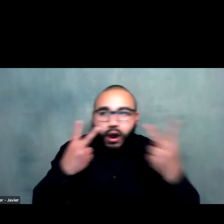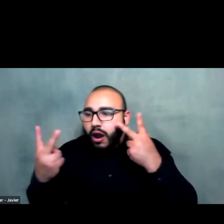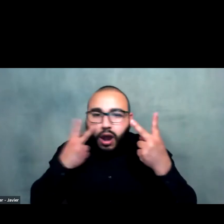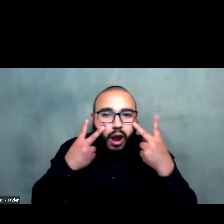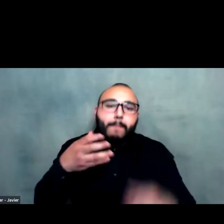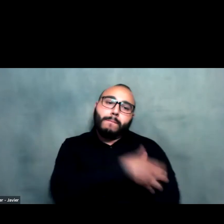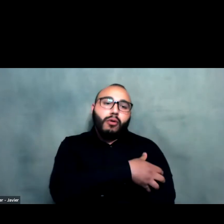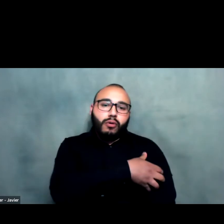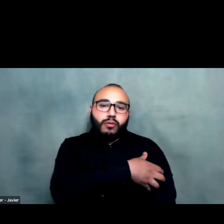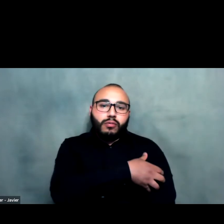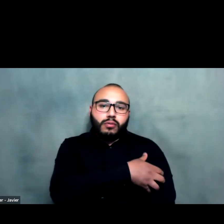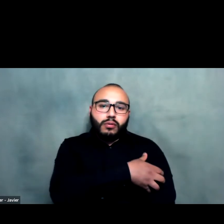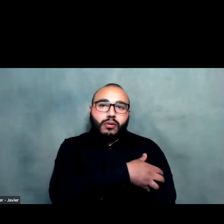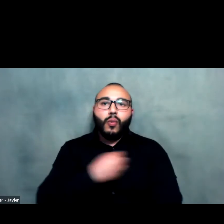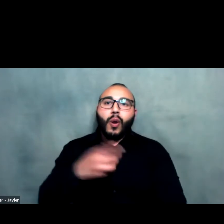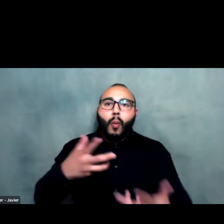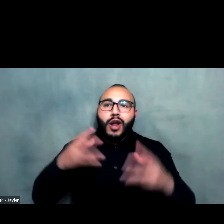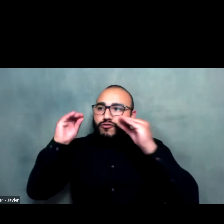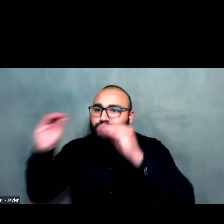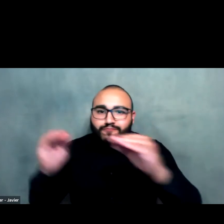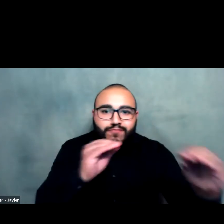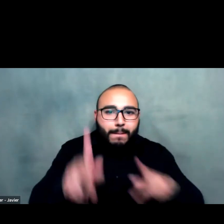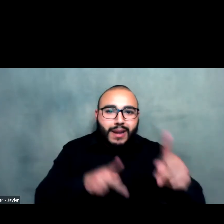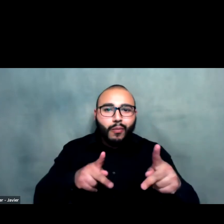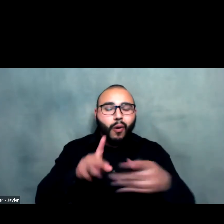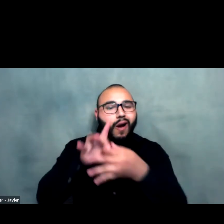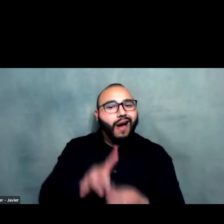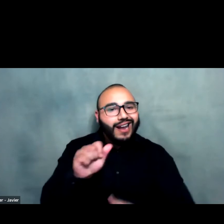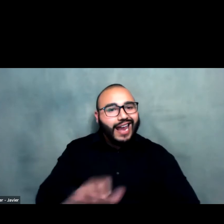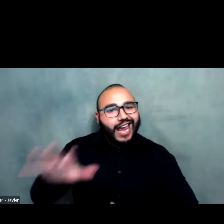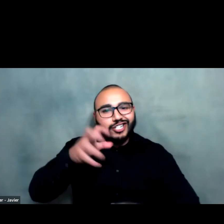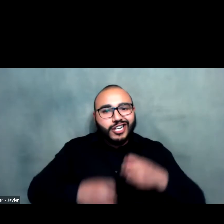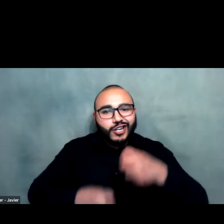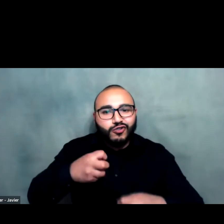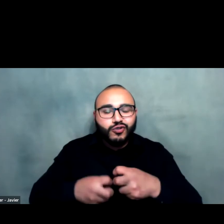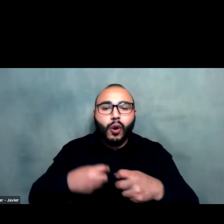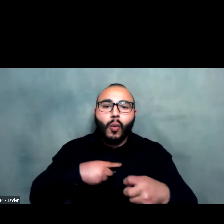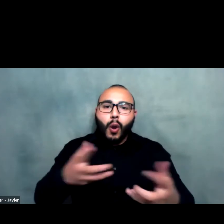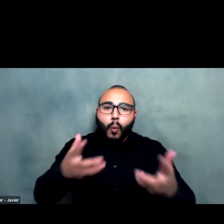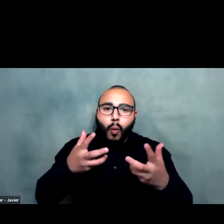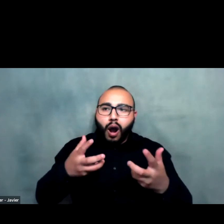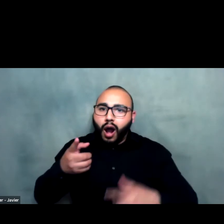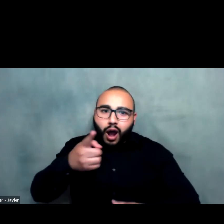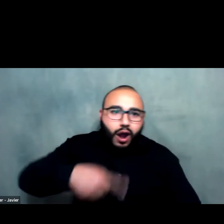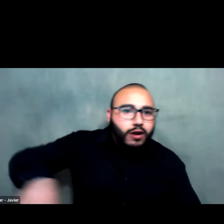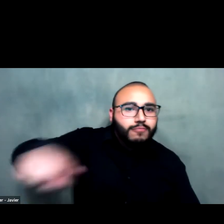educate people on Asian issues. We want you to talk